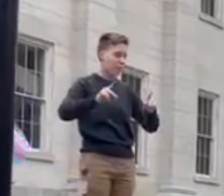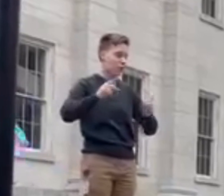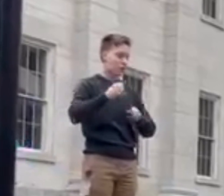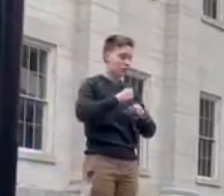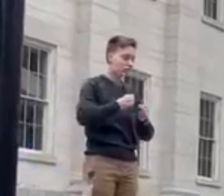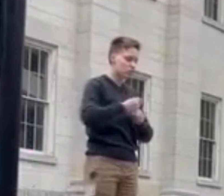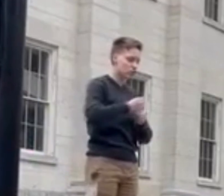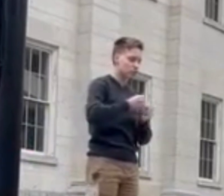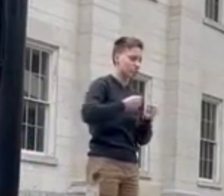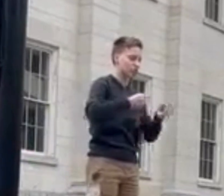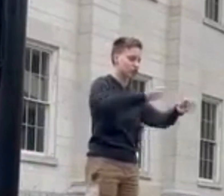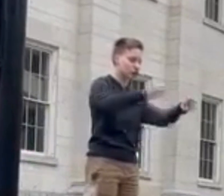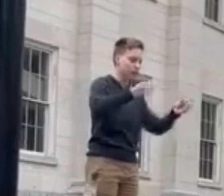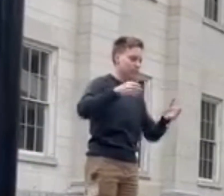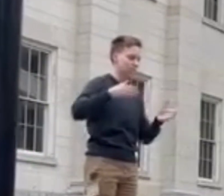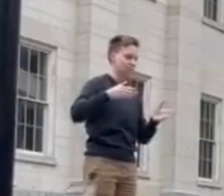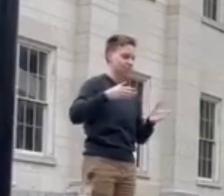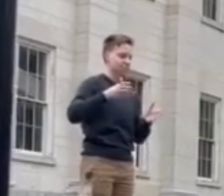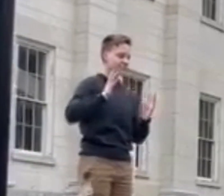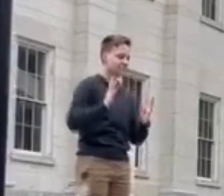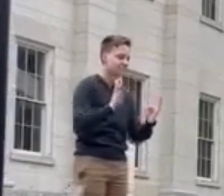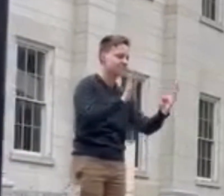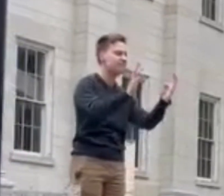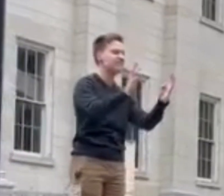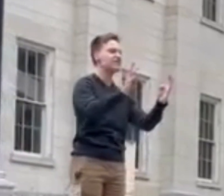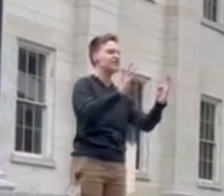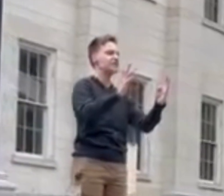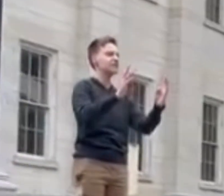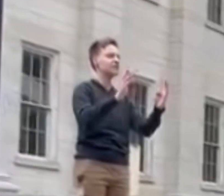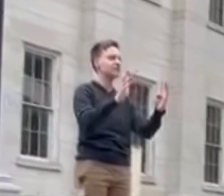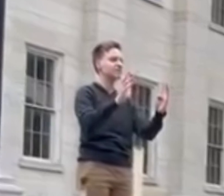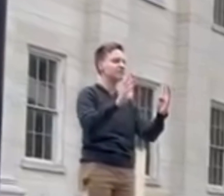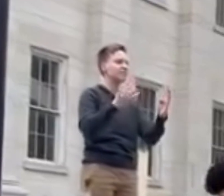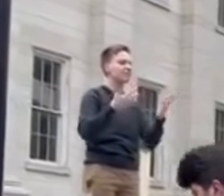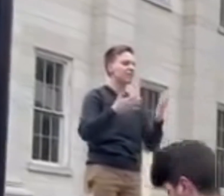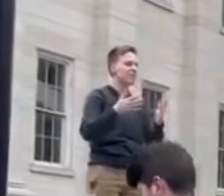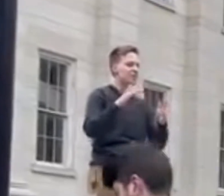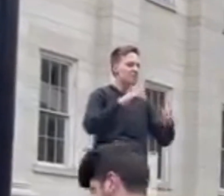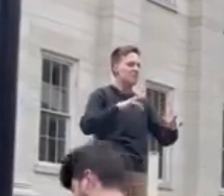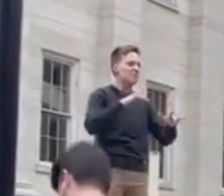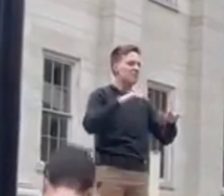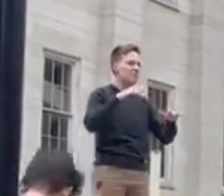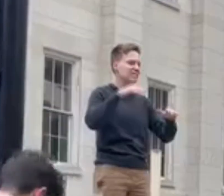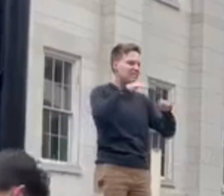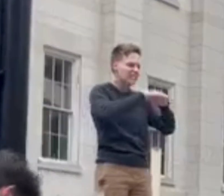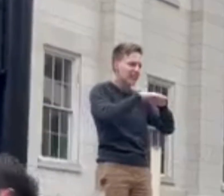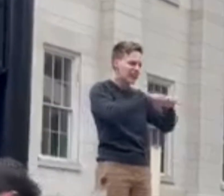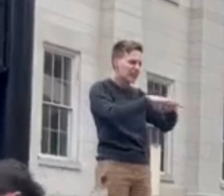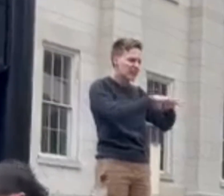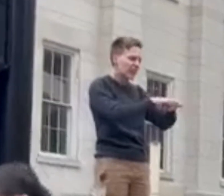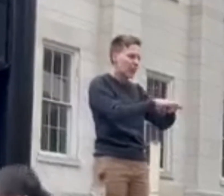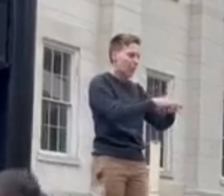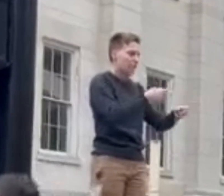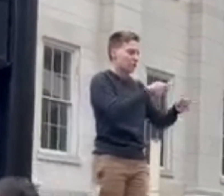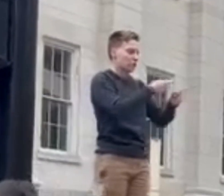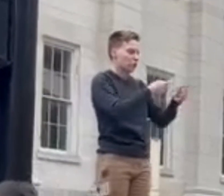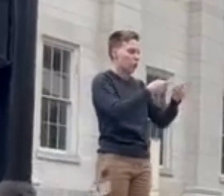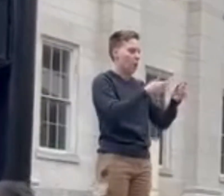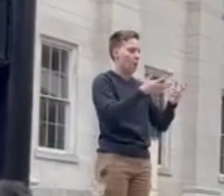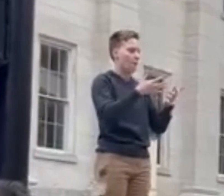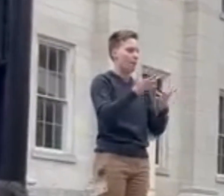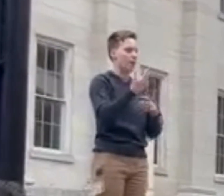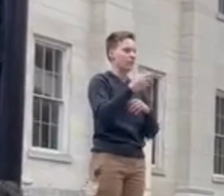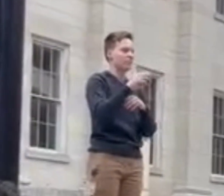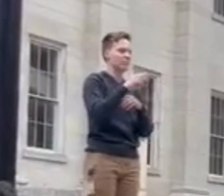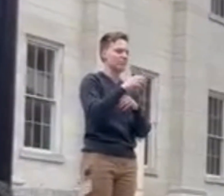people who the only place they had was a dirty nightclub that was controlled by the mob.